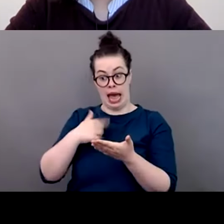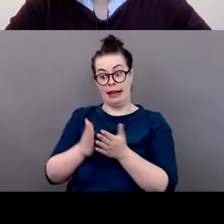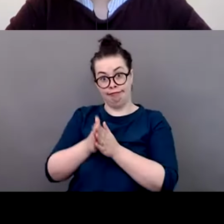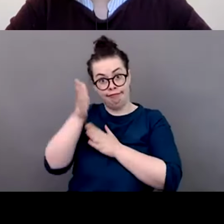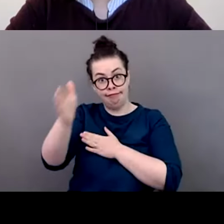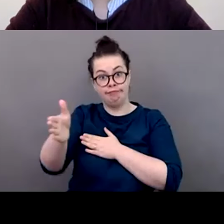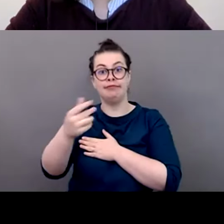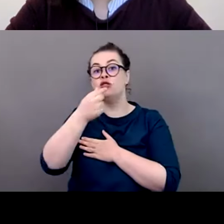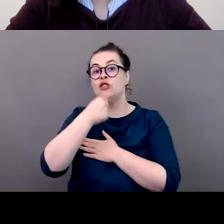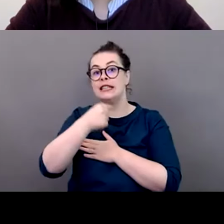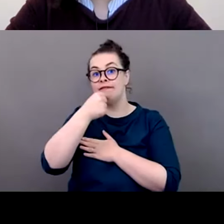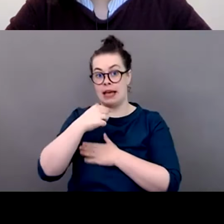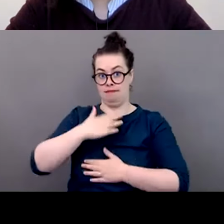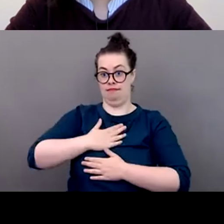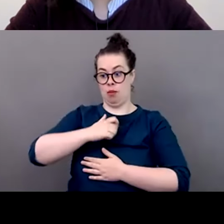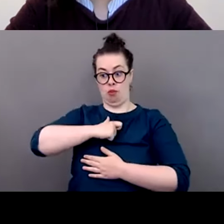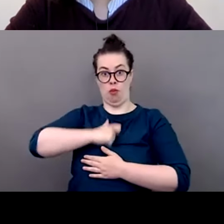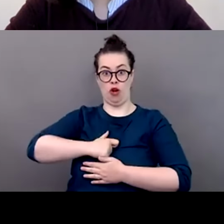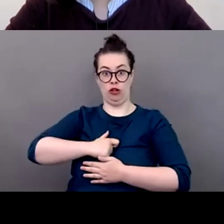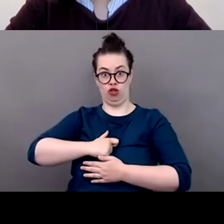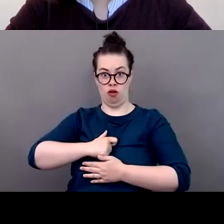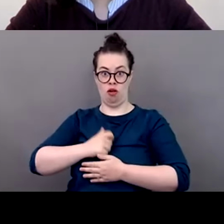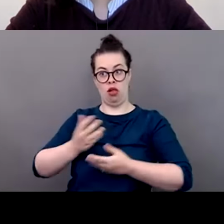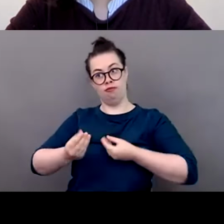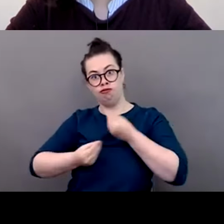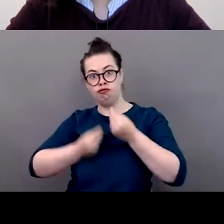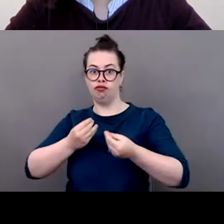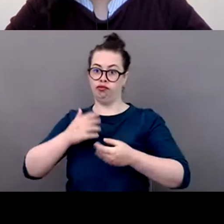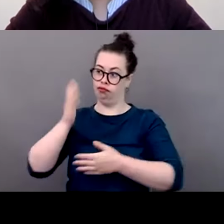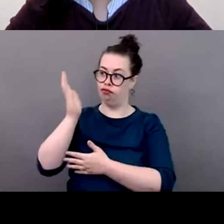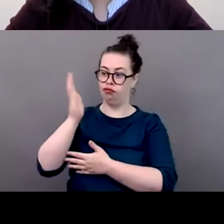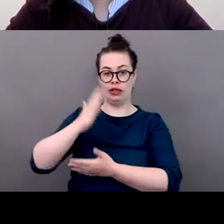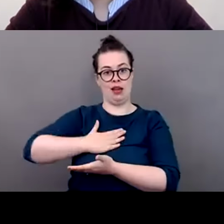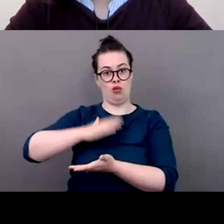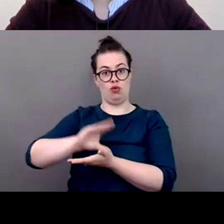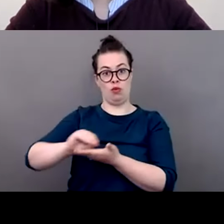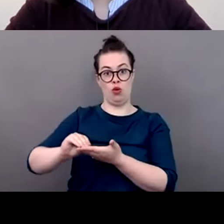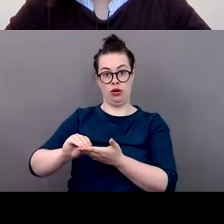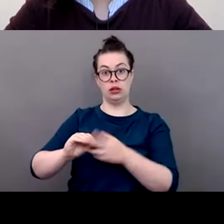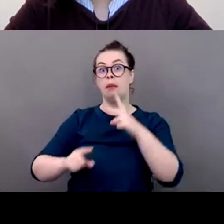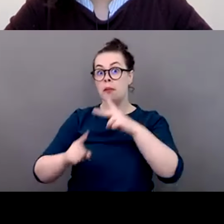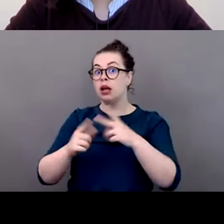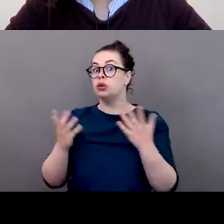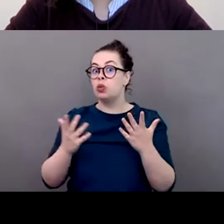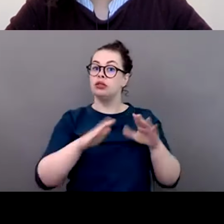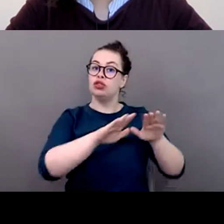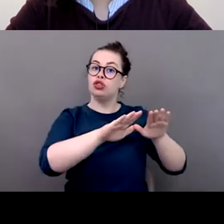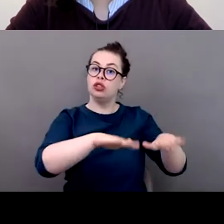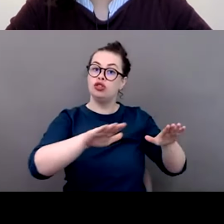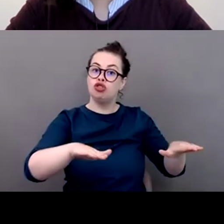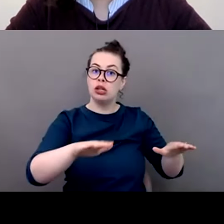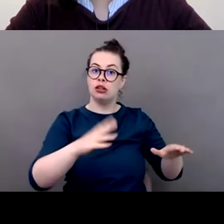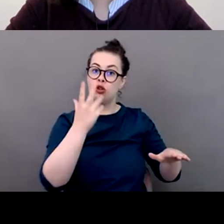testimony about our report, but also I brought photos of children living in